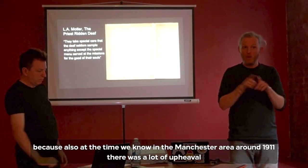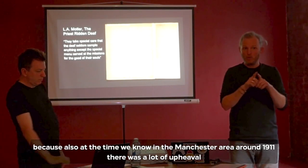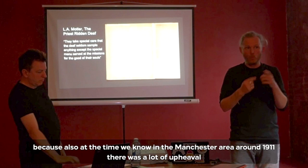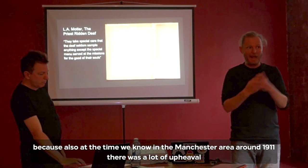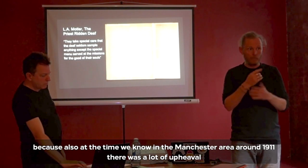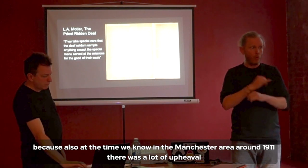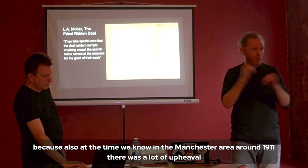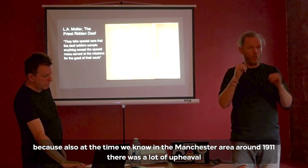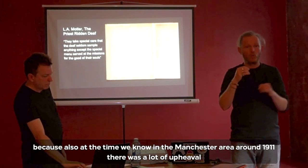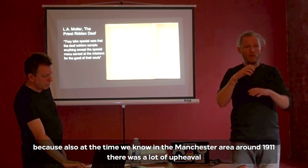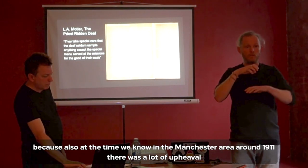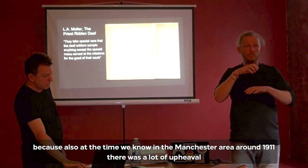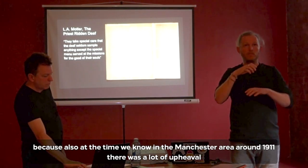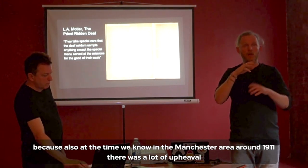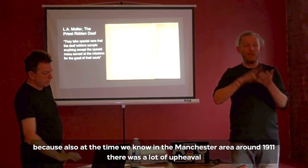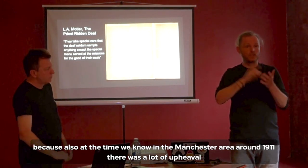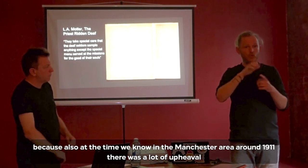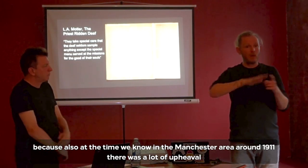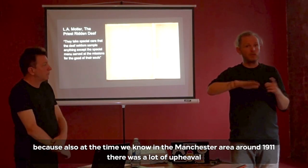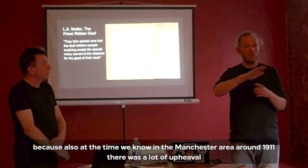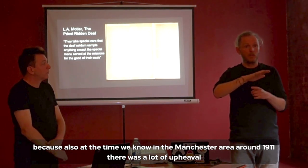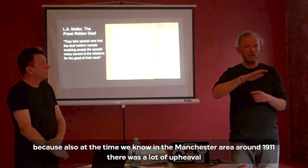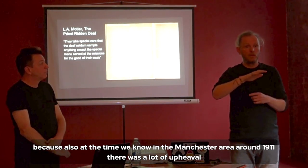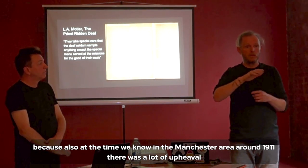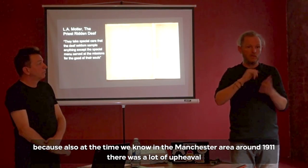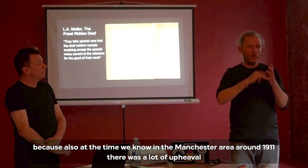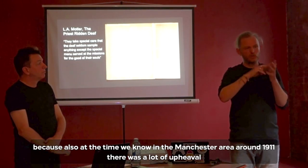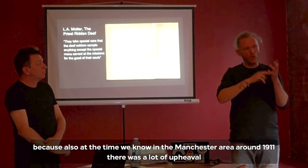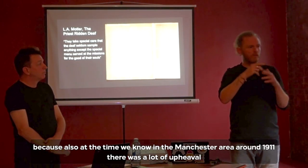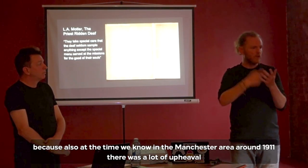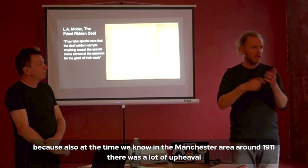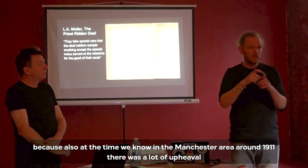because also at the time, we know in the Manchester area,